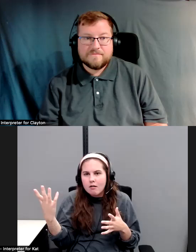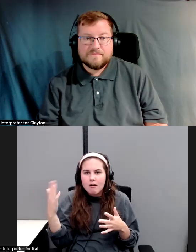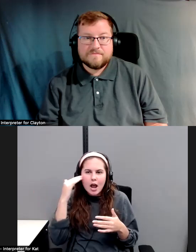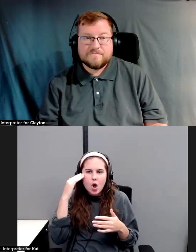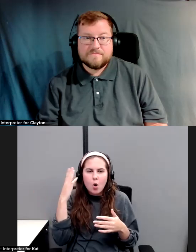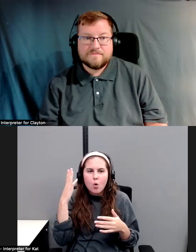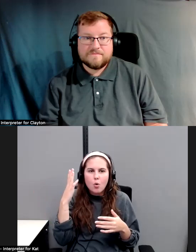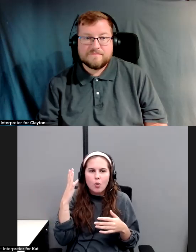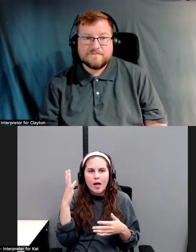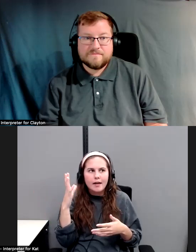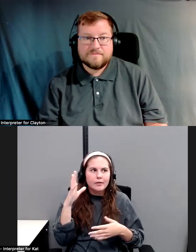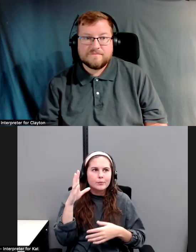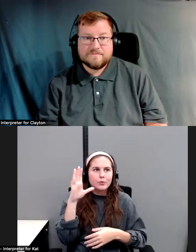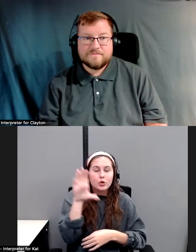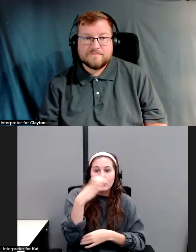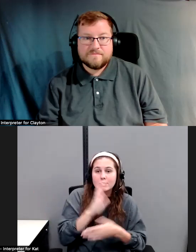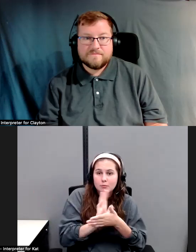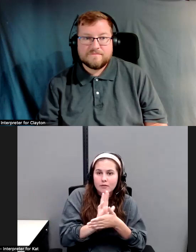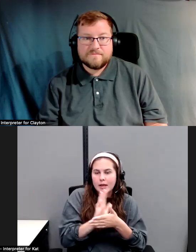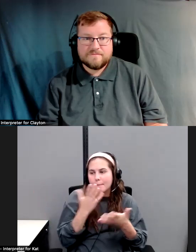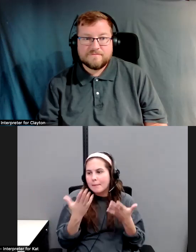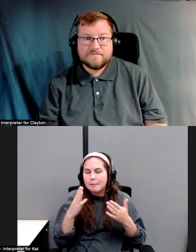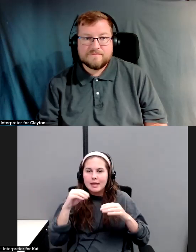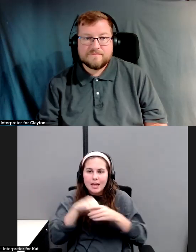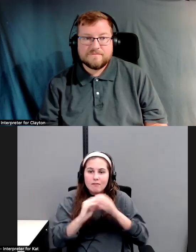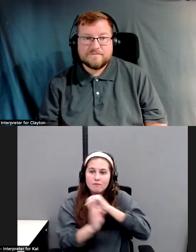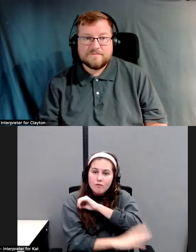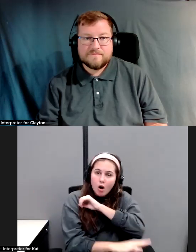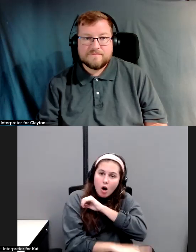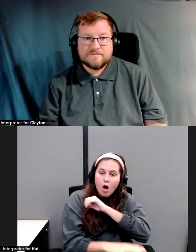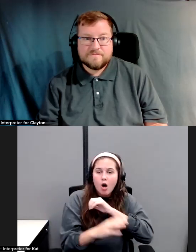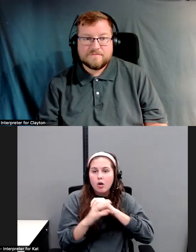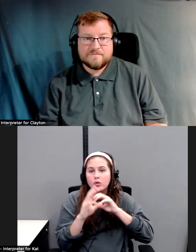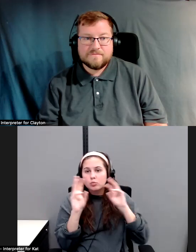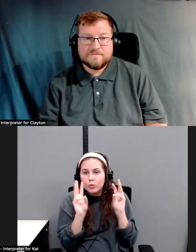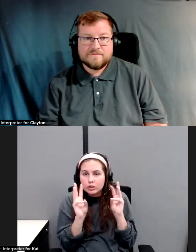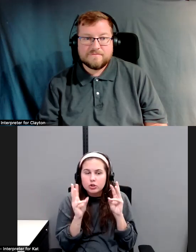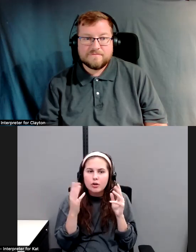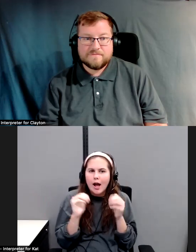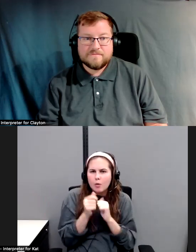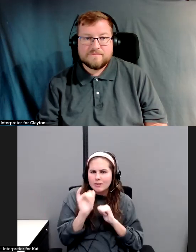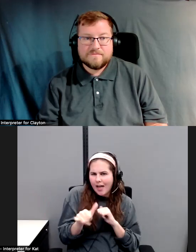towards the bar, depending on the weather for Christmas retreat?